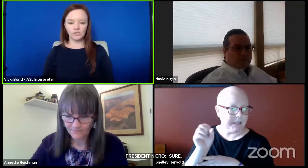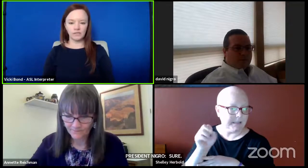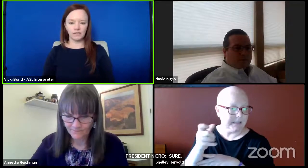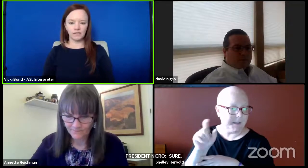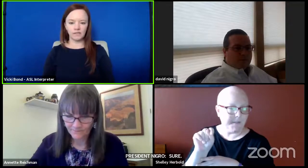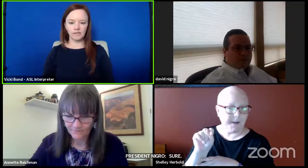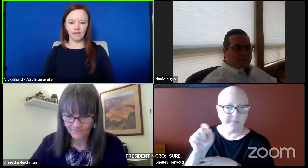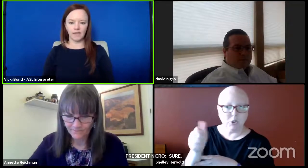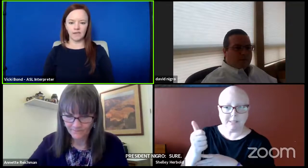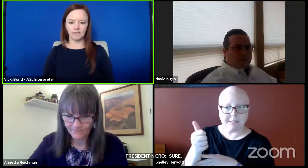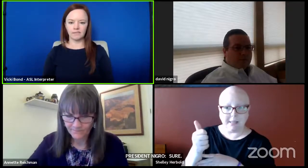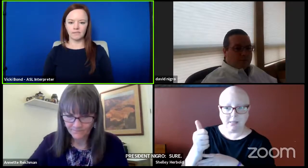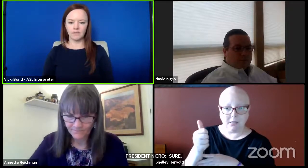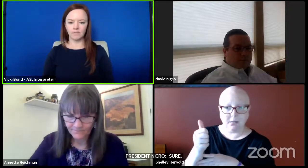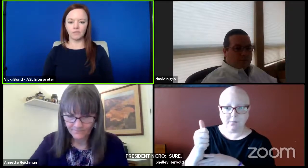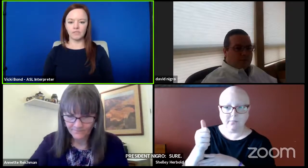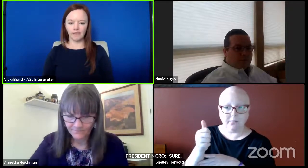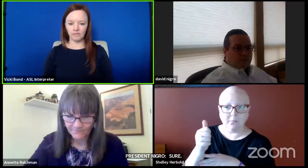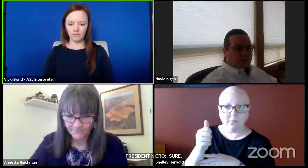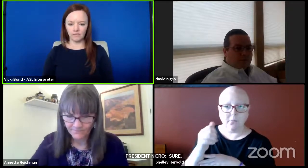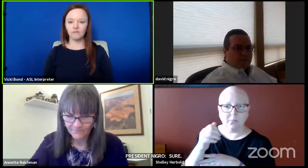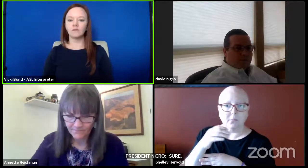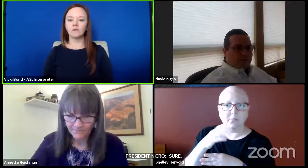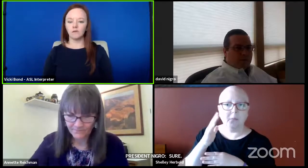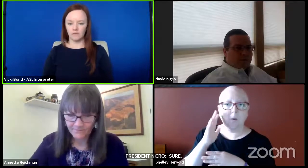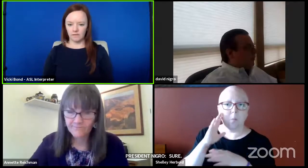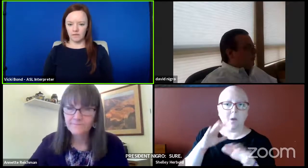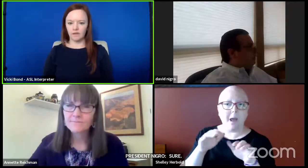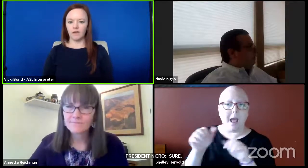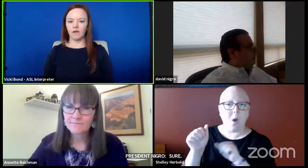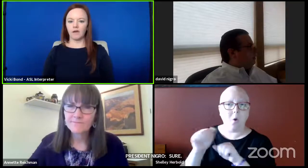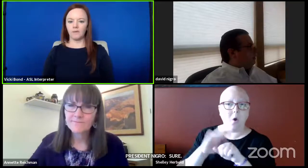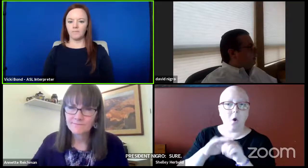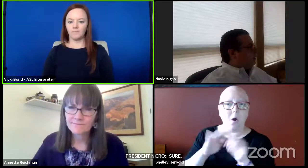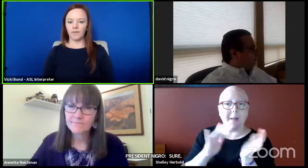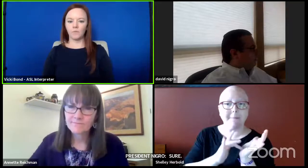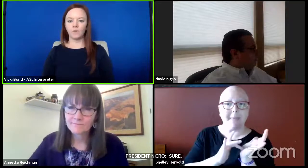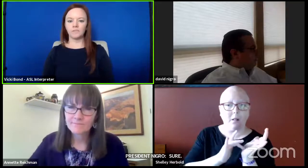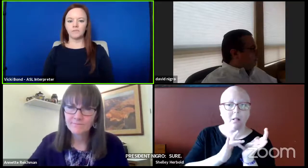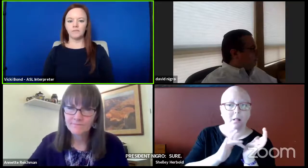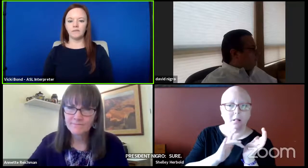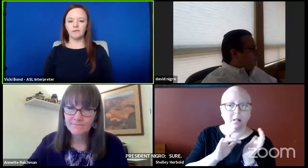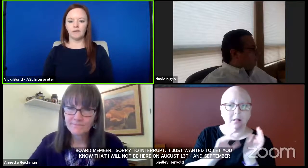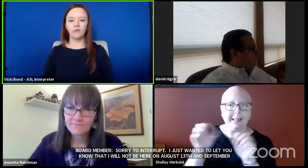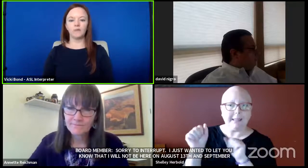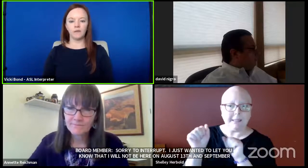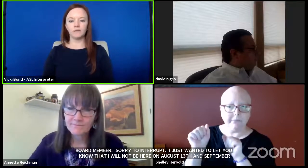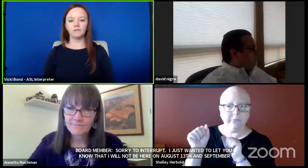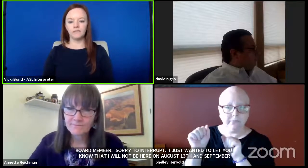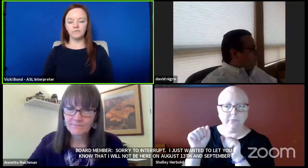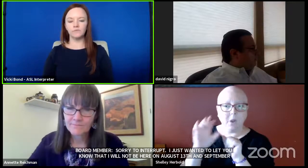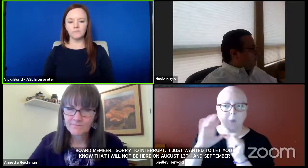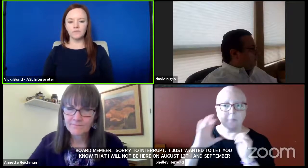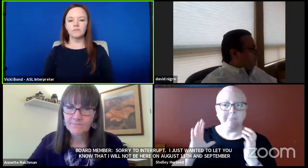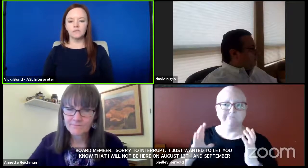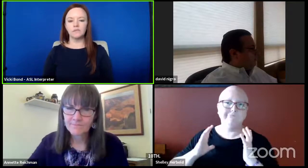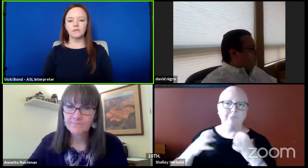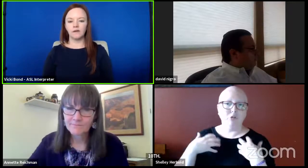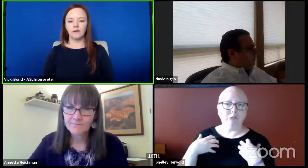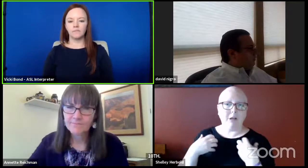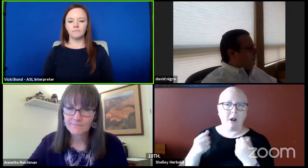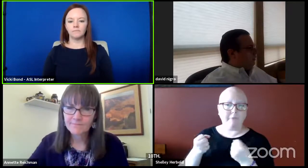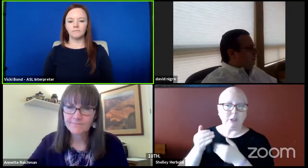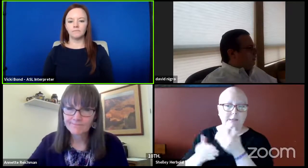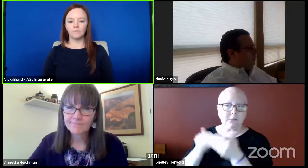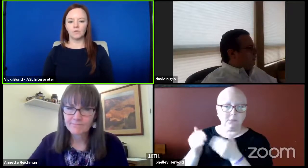August 13th and September 10th. Okay. I'm going to be out on medical leave.